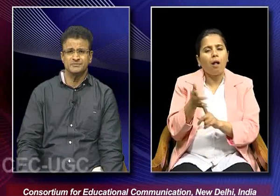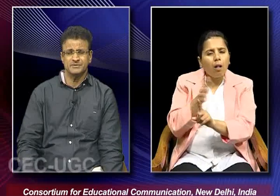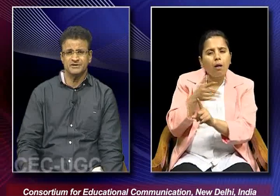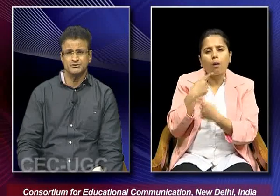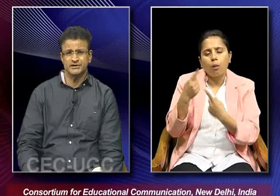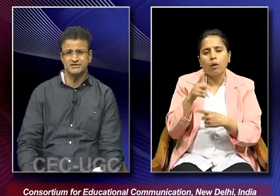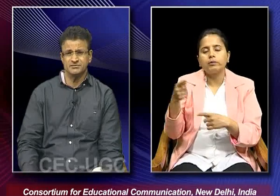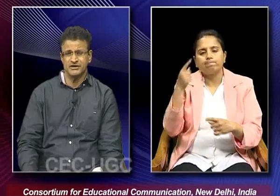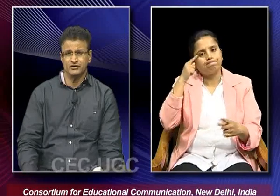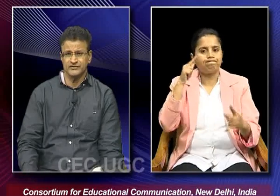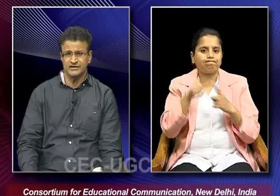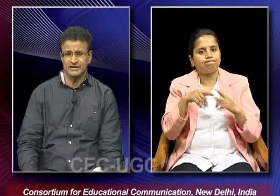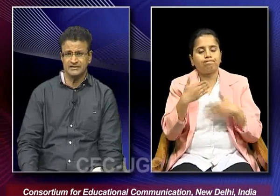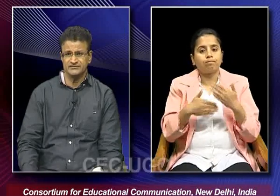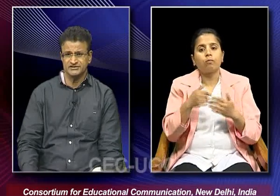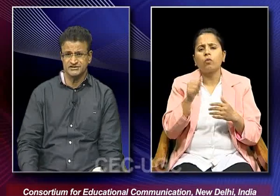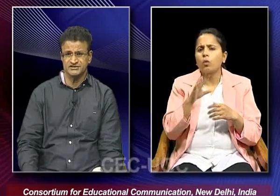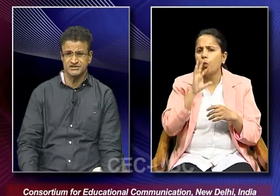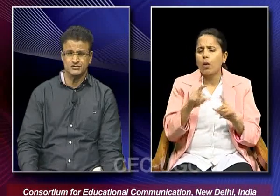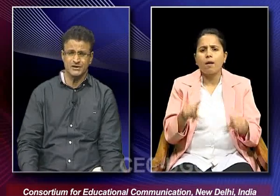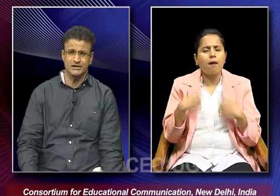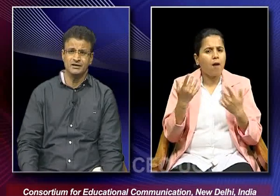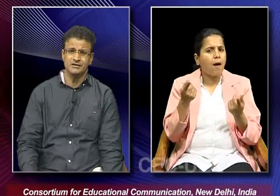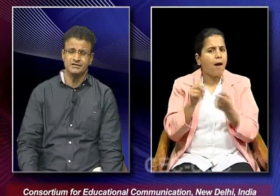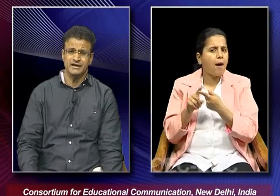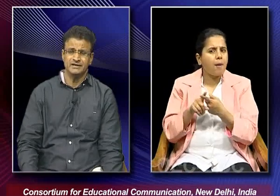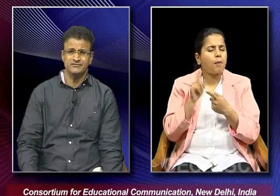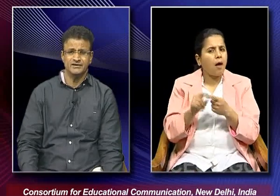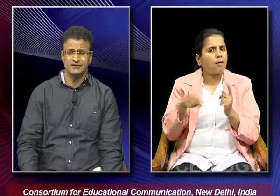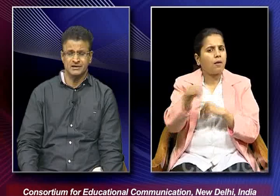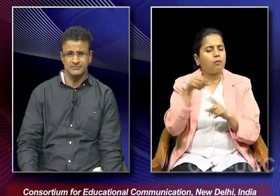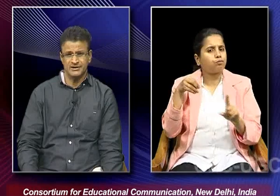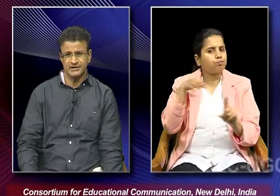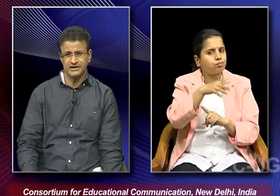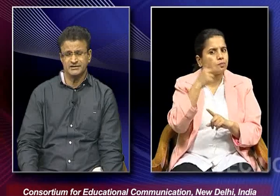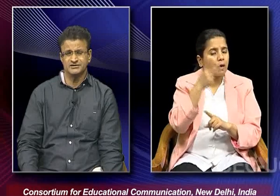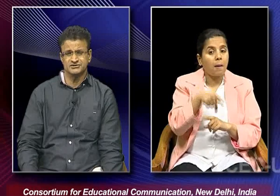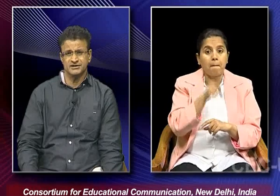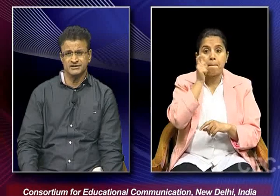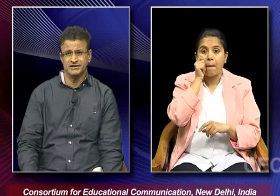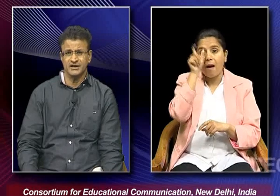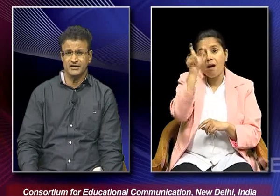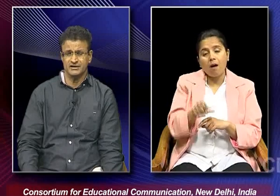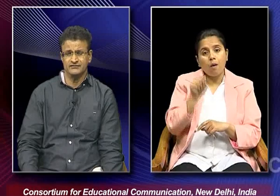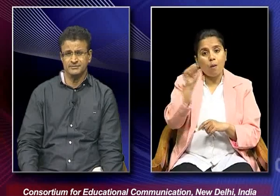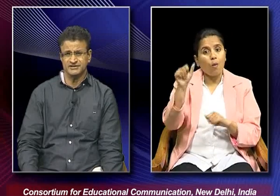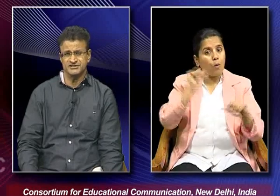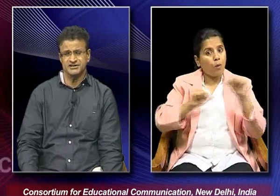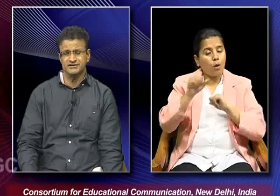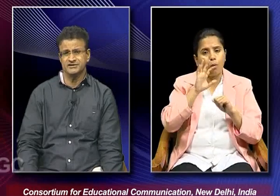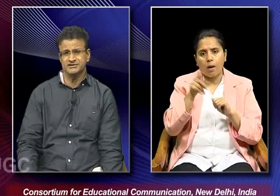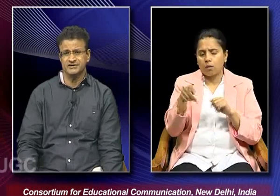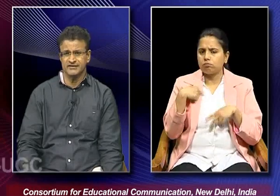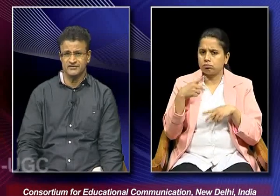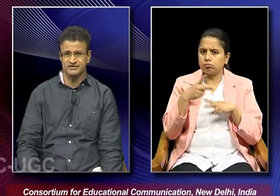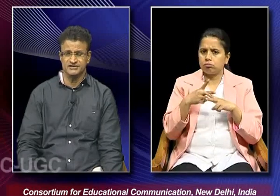way perpetuate some kind of real life incidents as well, that when male characters they are in a way persistent